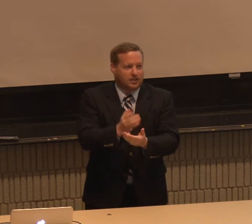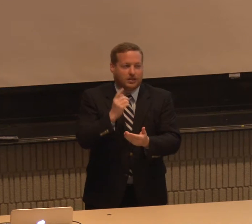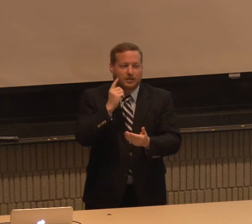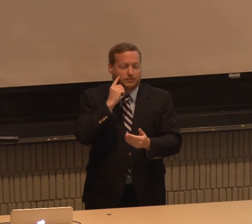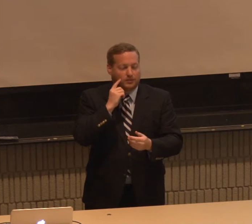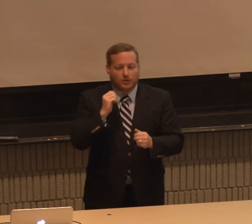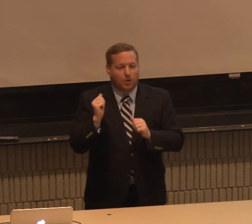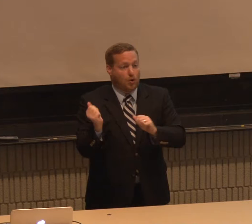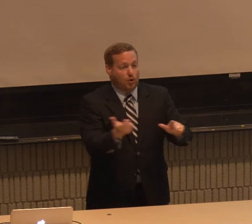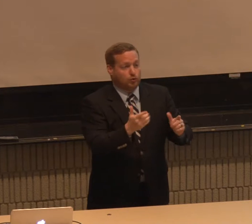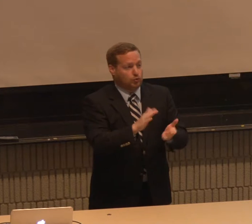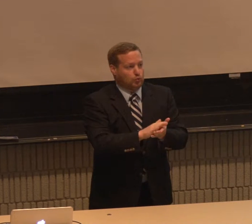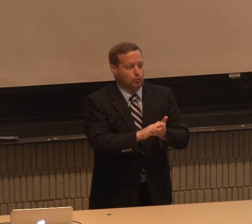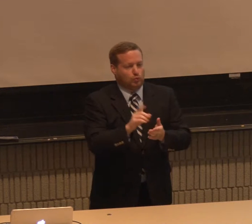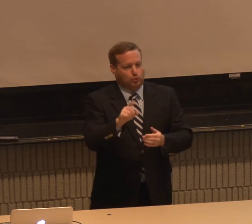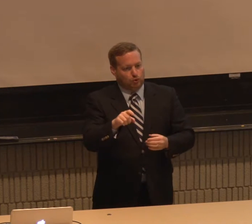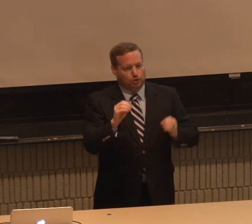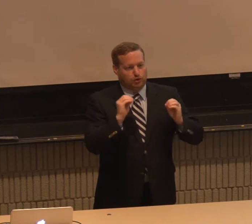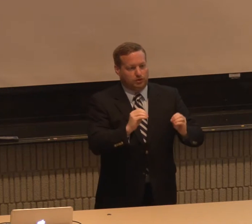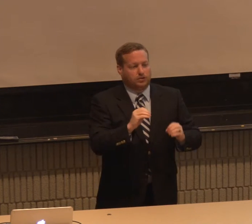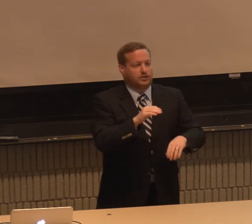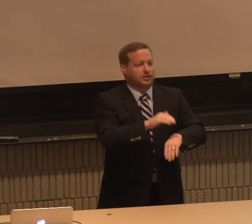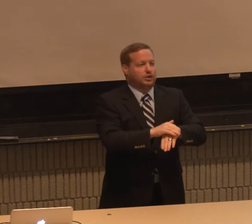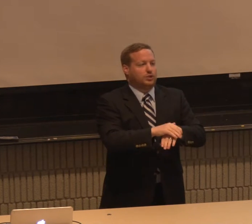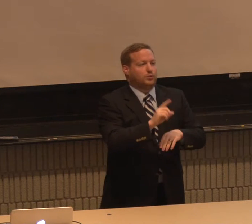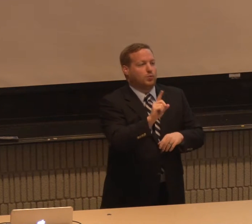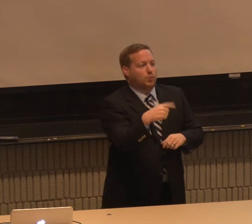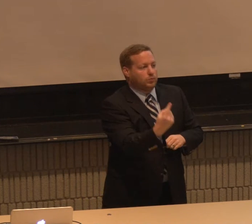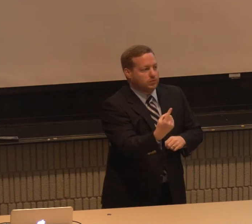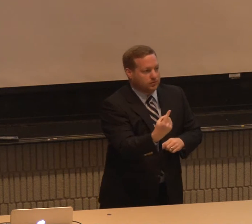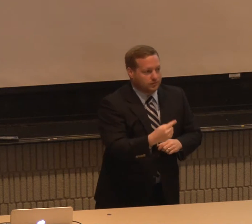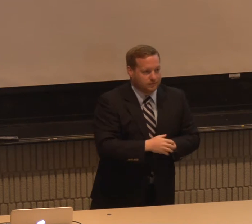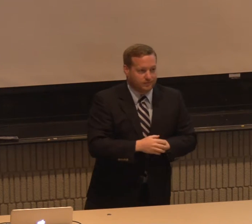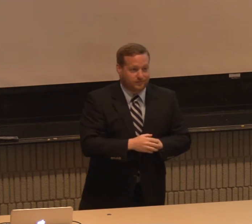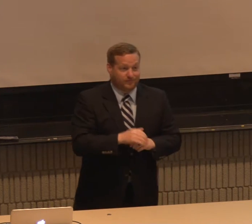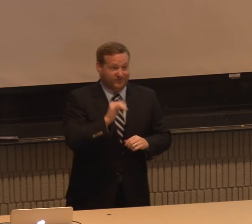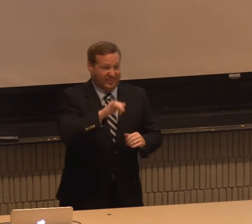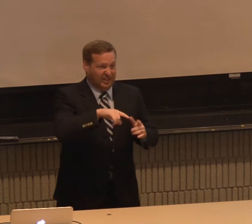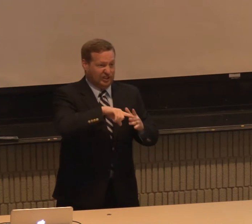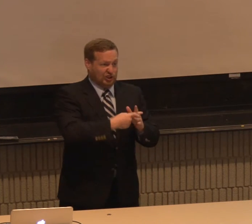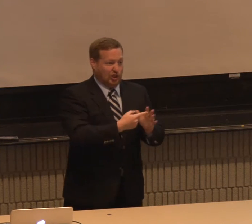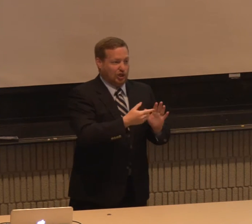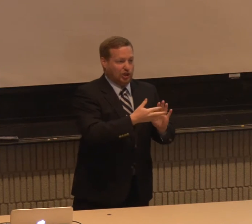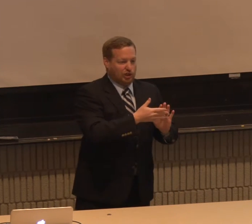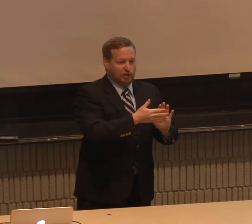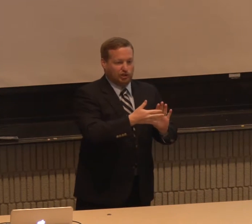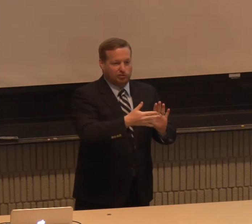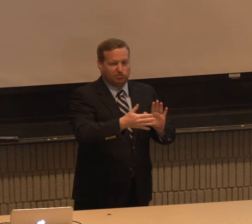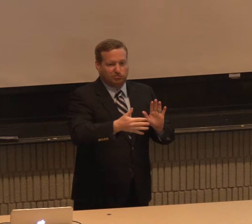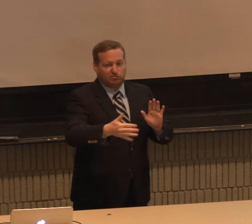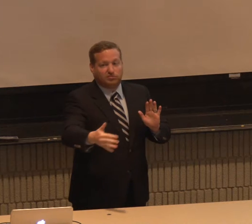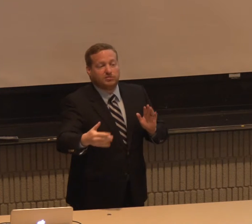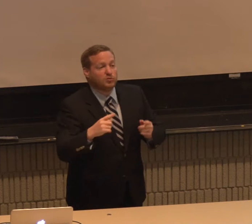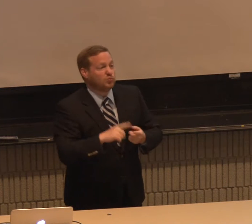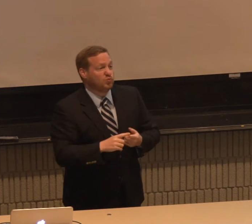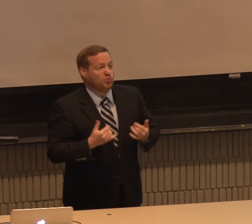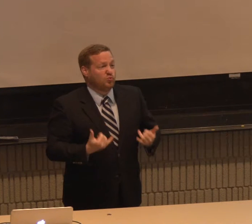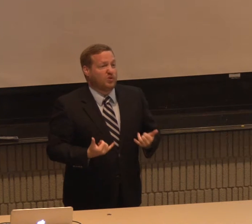different languages happening at once. So, part of his perspective had to do with this English-only movement that was